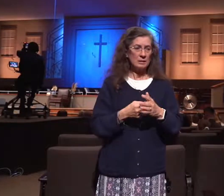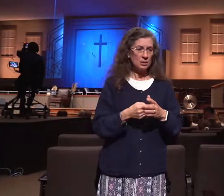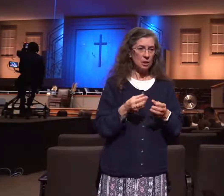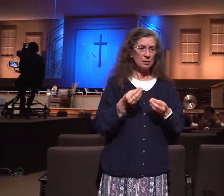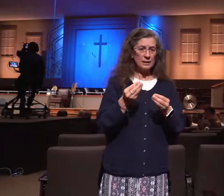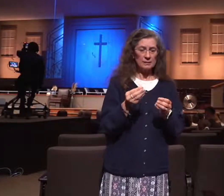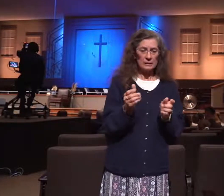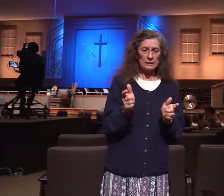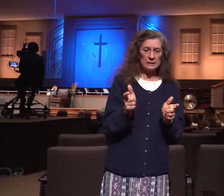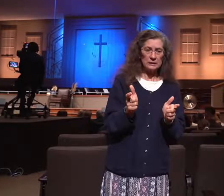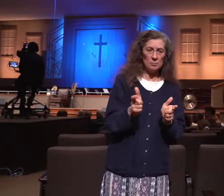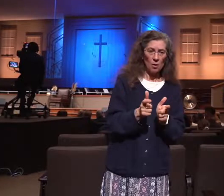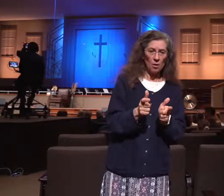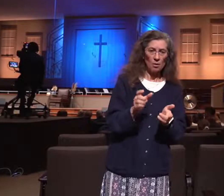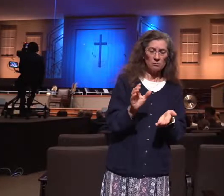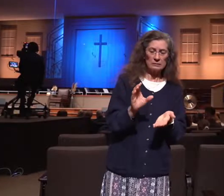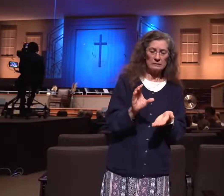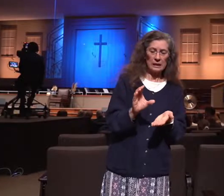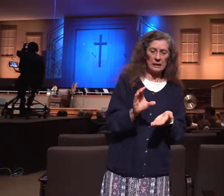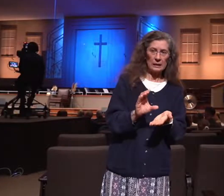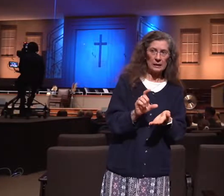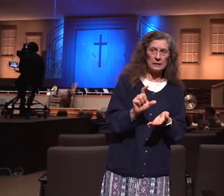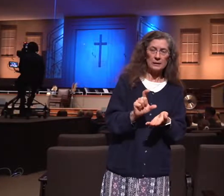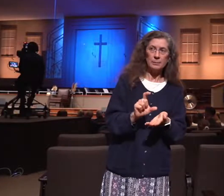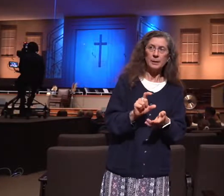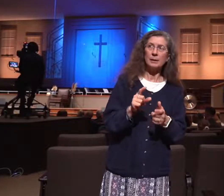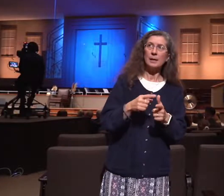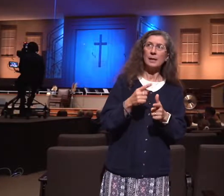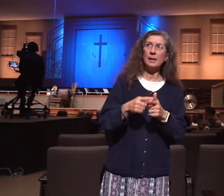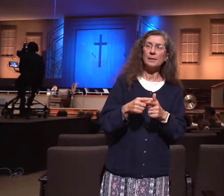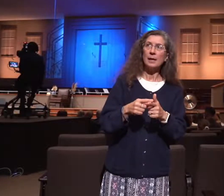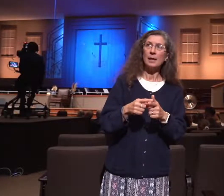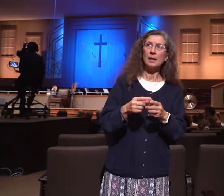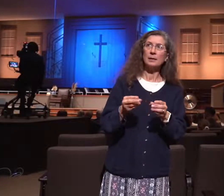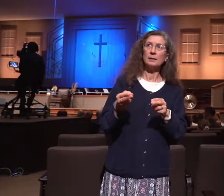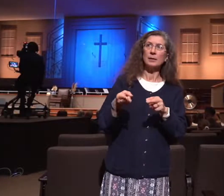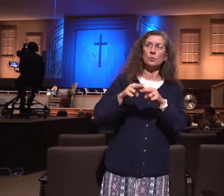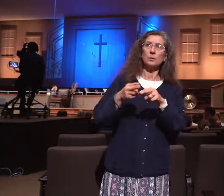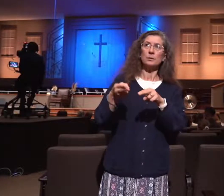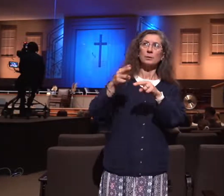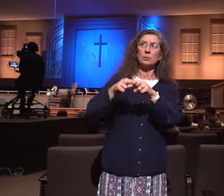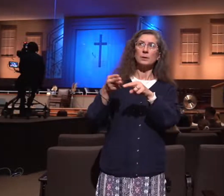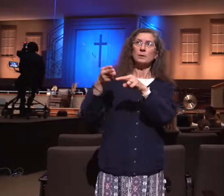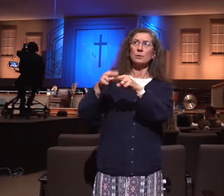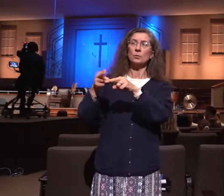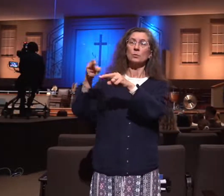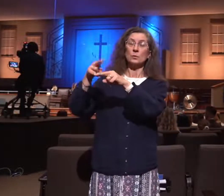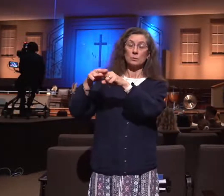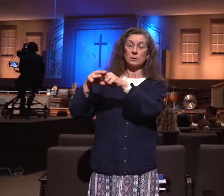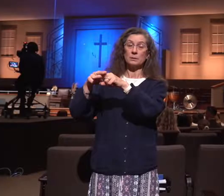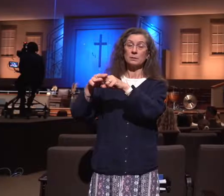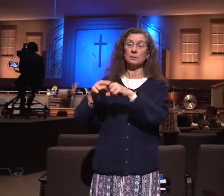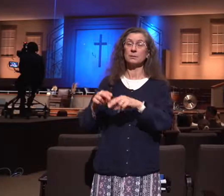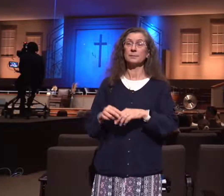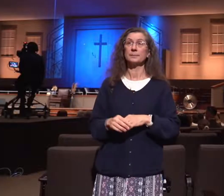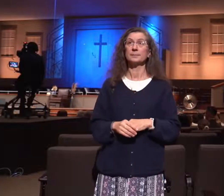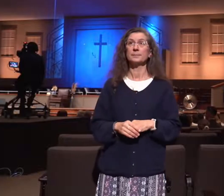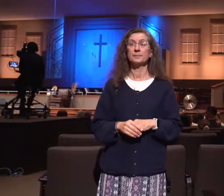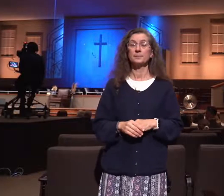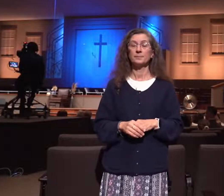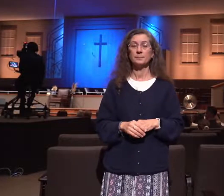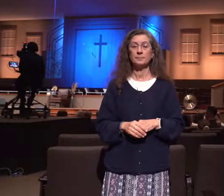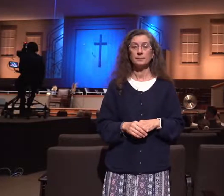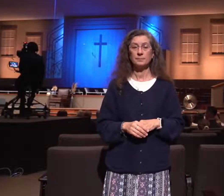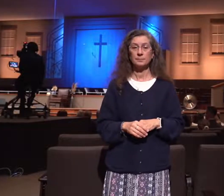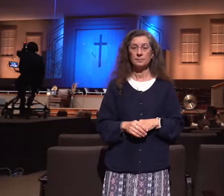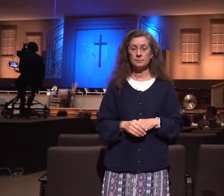2 missionaries. But last year, $1.6 million. Pretty good growth, amen? By